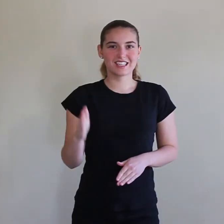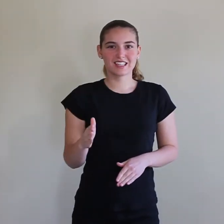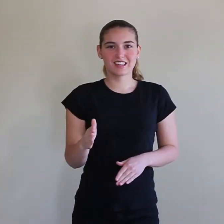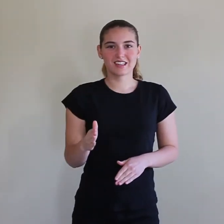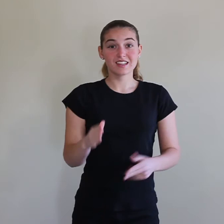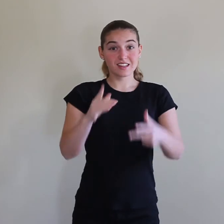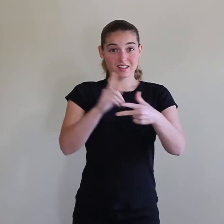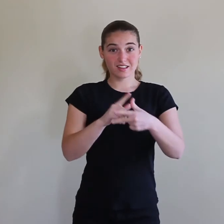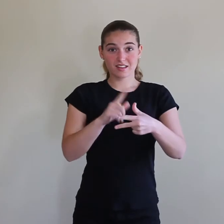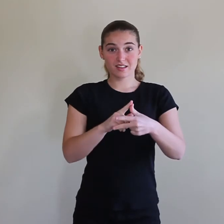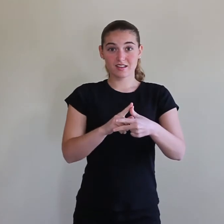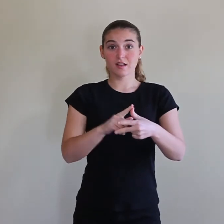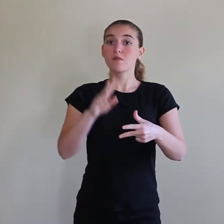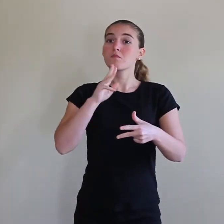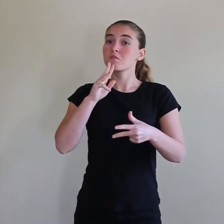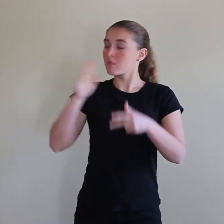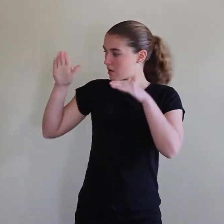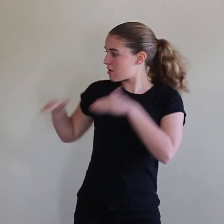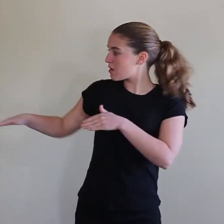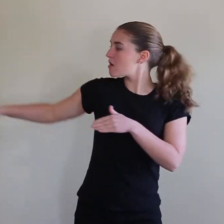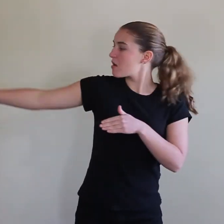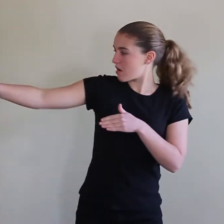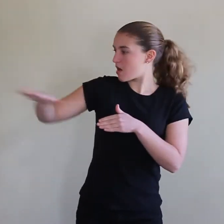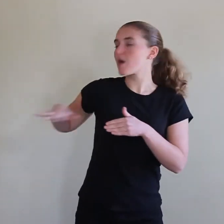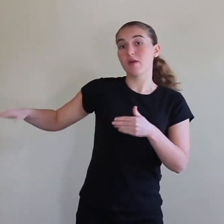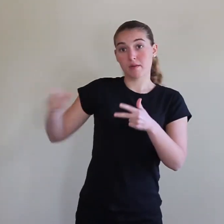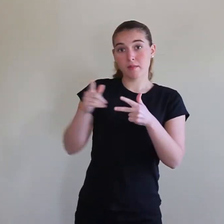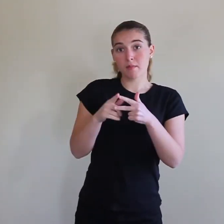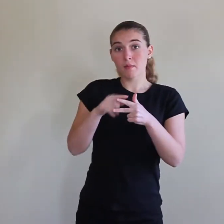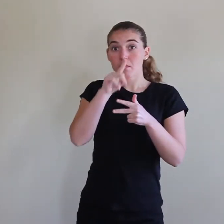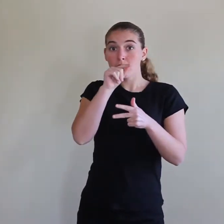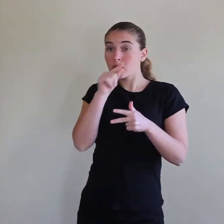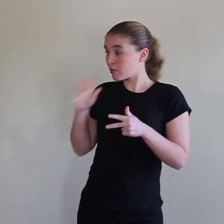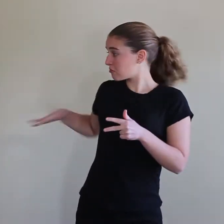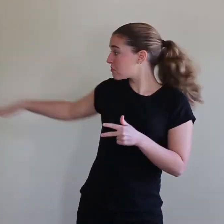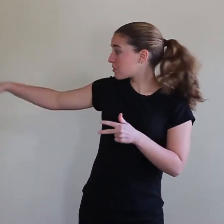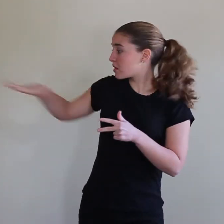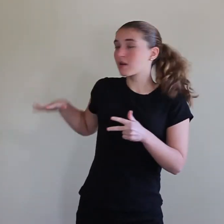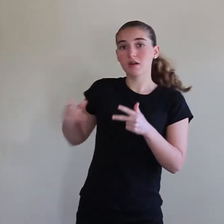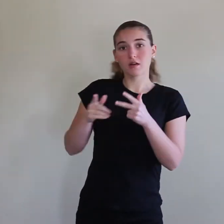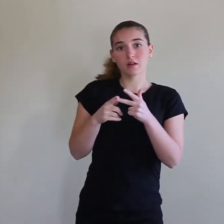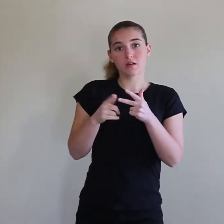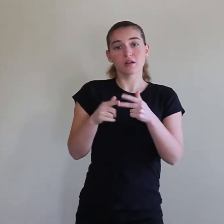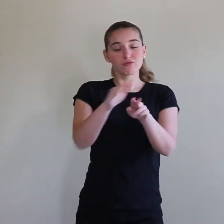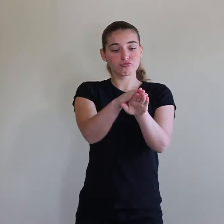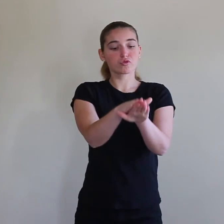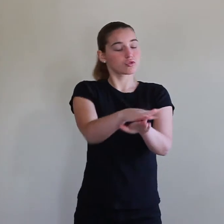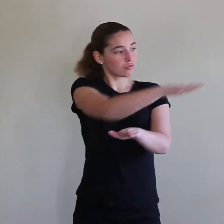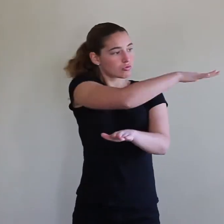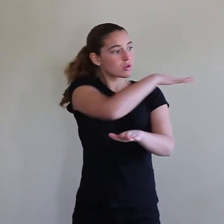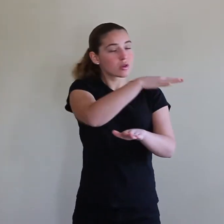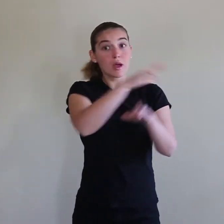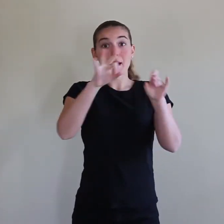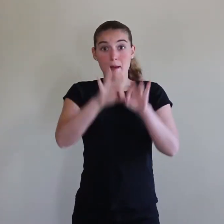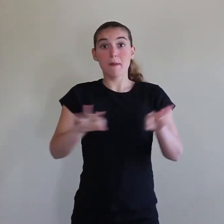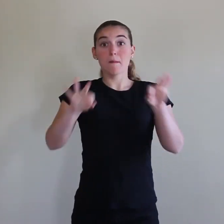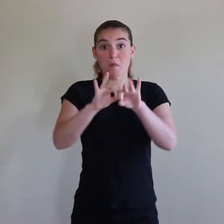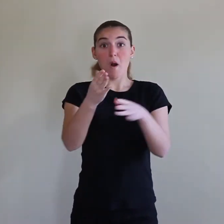shoreline. It highlights some of the main habitats that make our beaches such an important ecosystem.